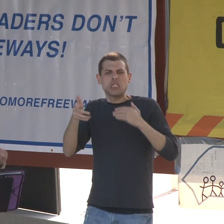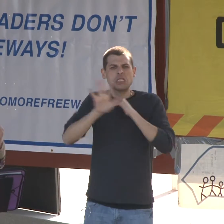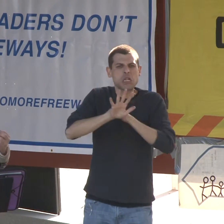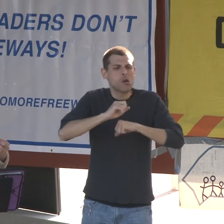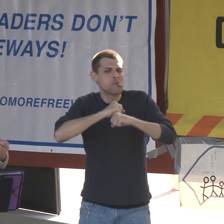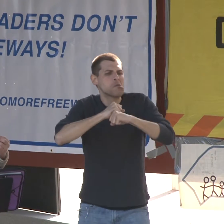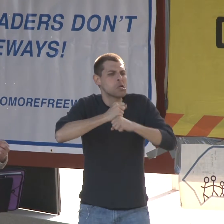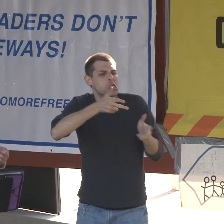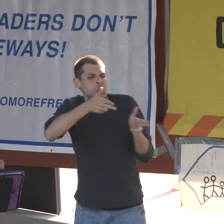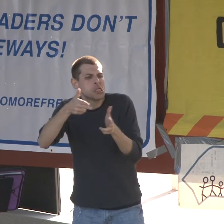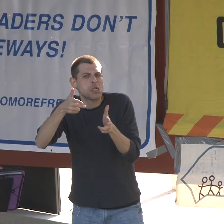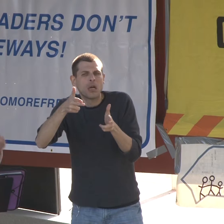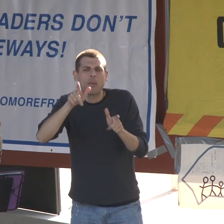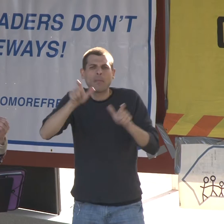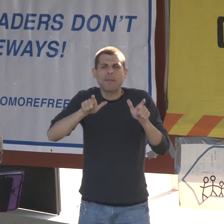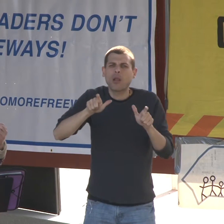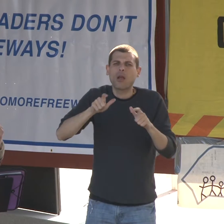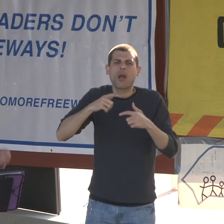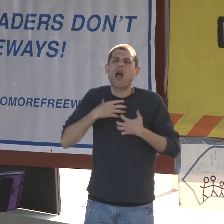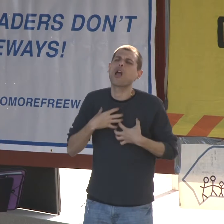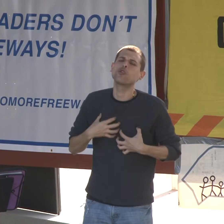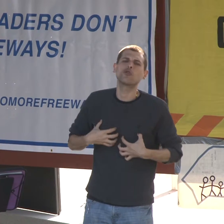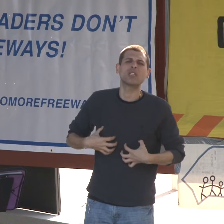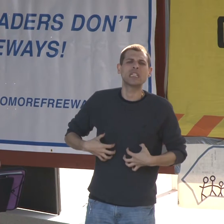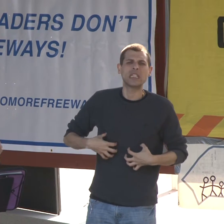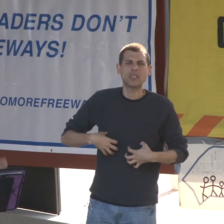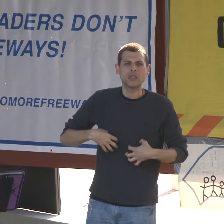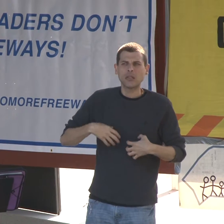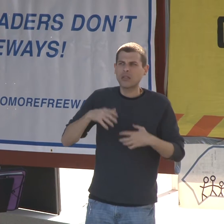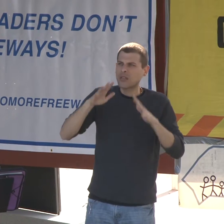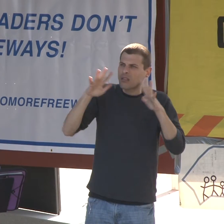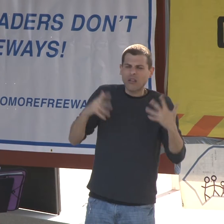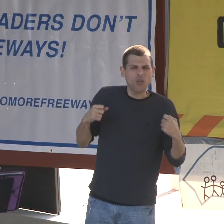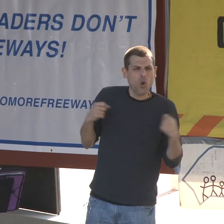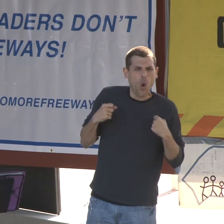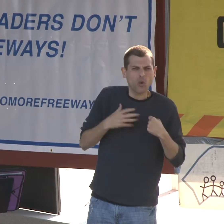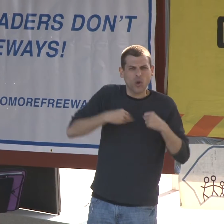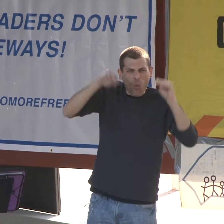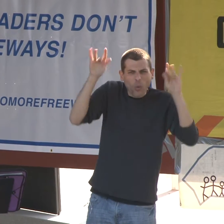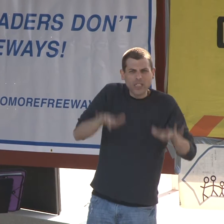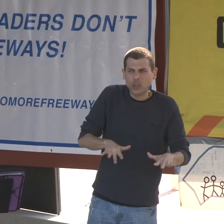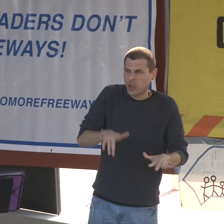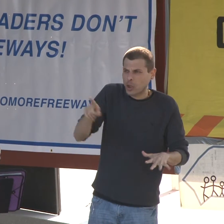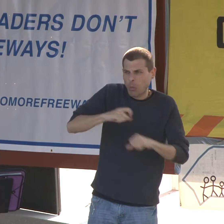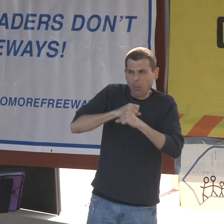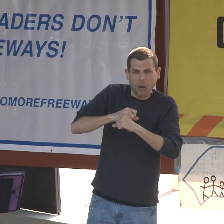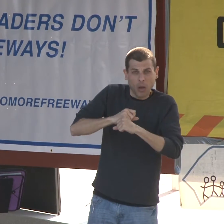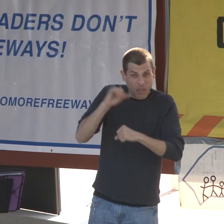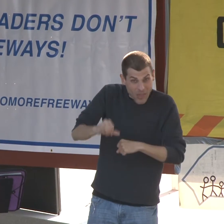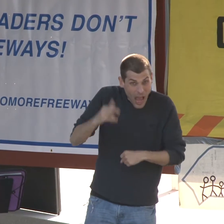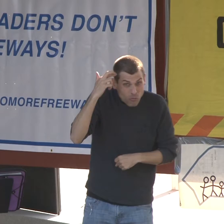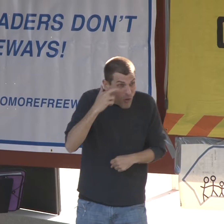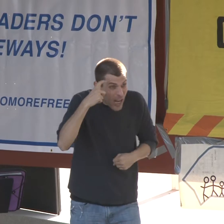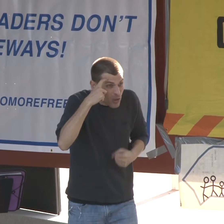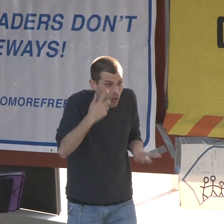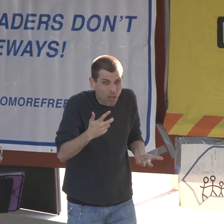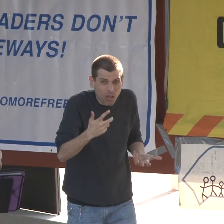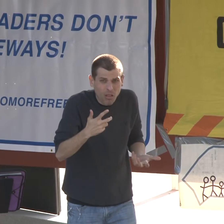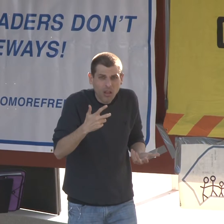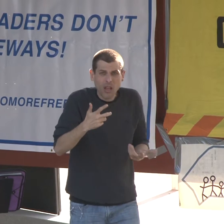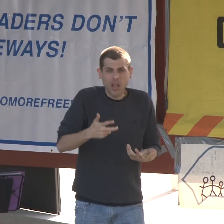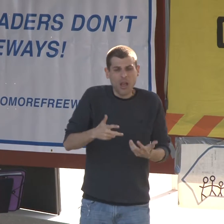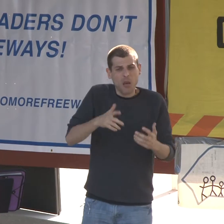in 5 years rational? Is spending trillions on bombing babies rational? Is building an